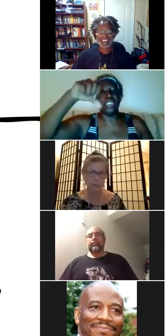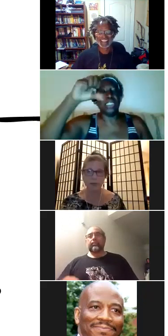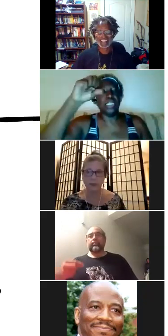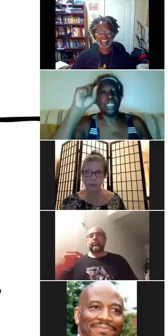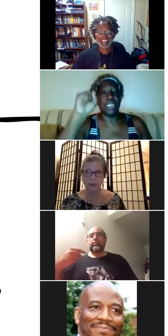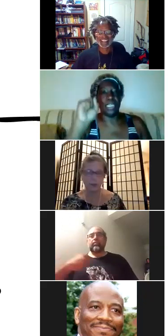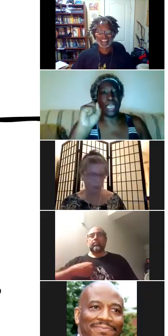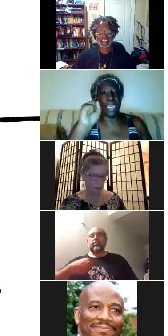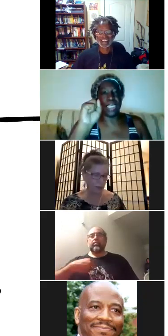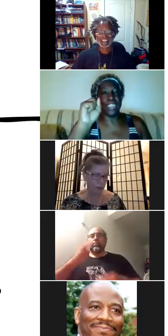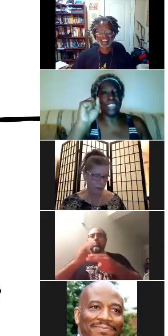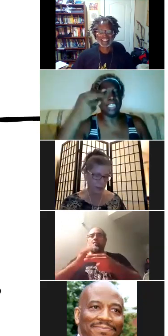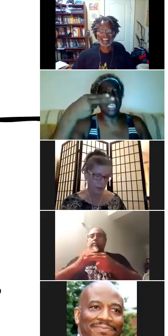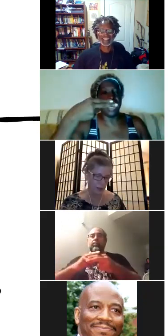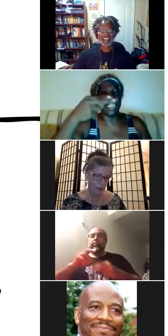is